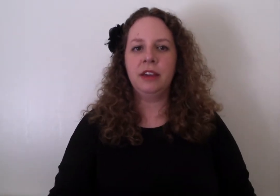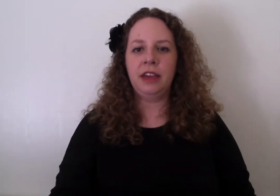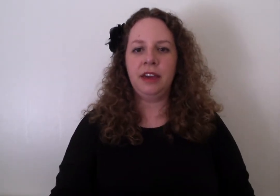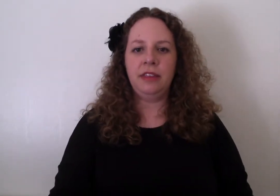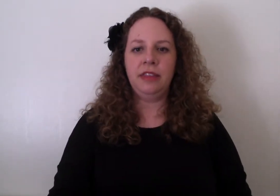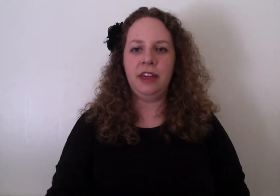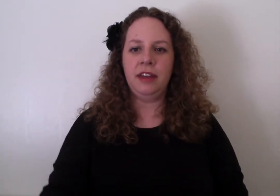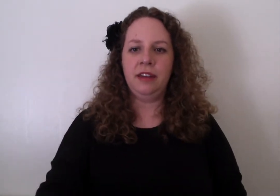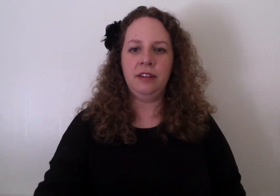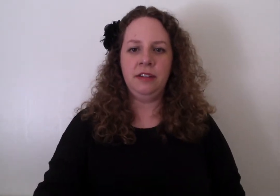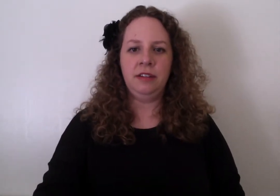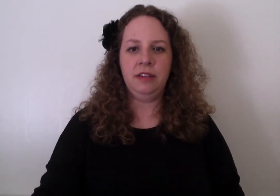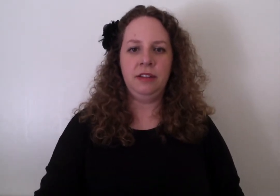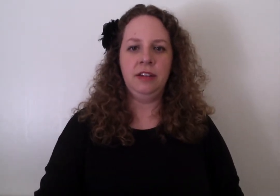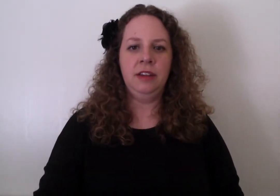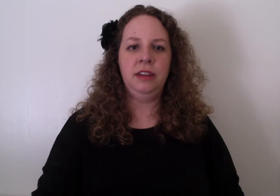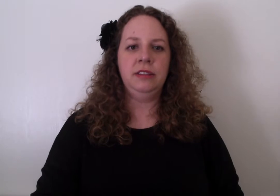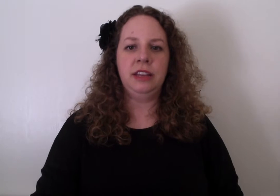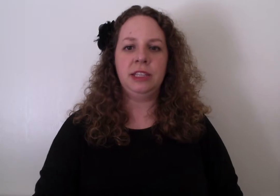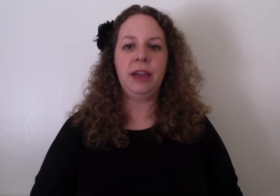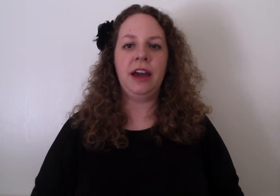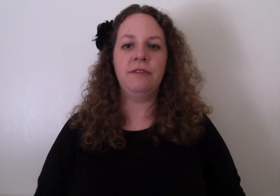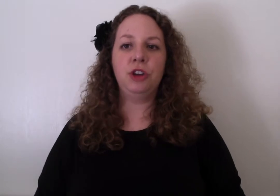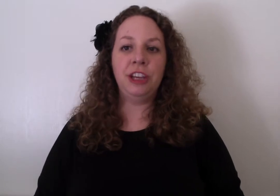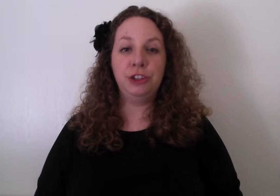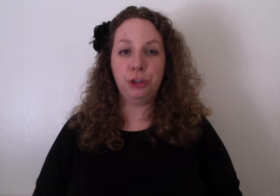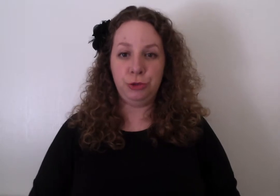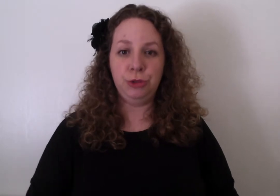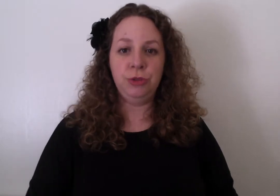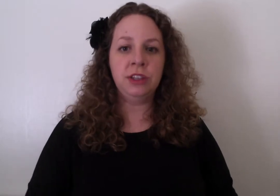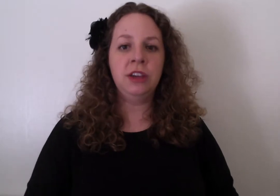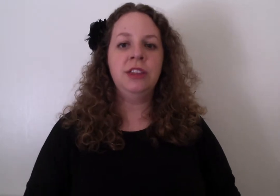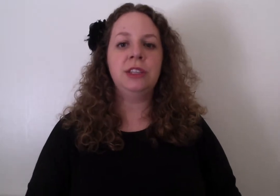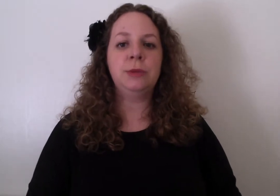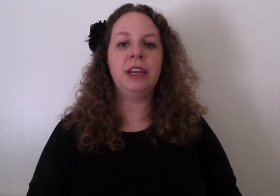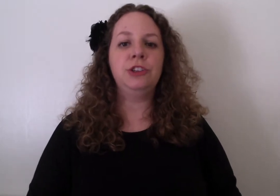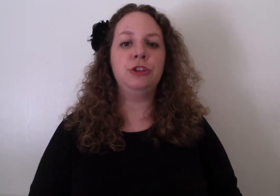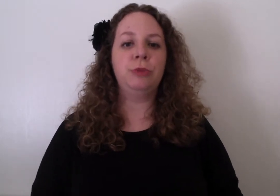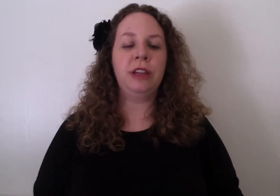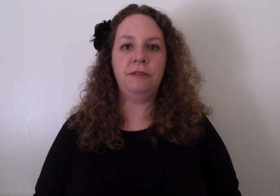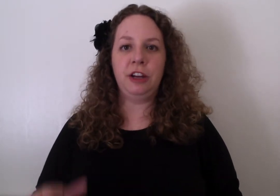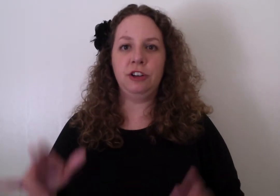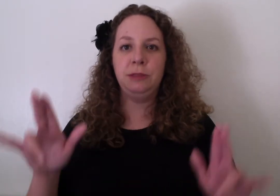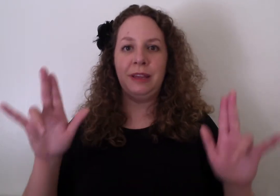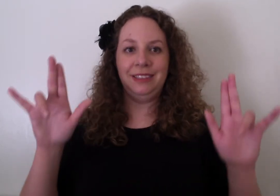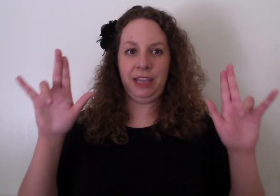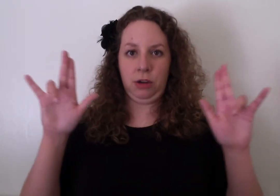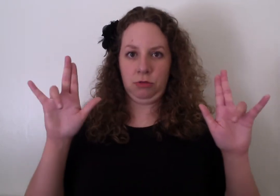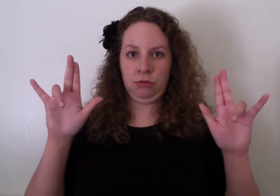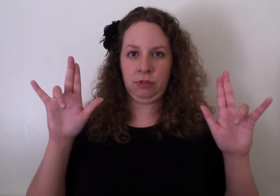Okay, then next we have Goody-Two-Shoes. This one has your ring fingers bent down.